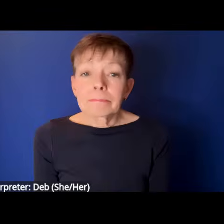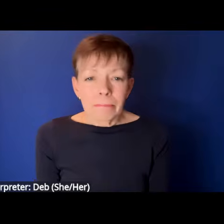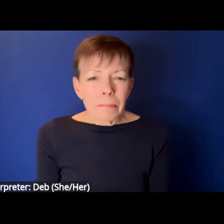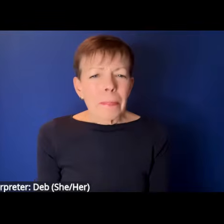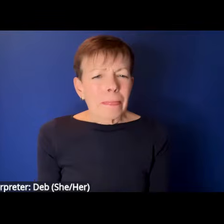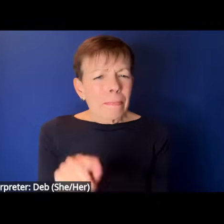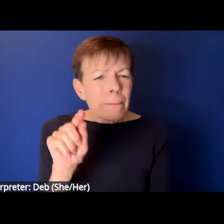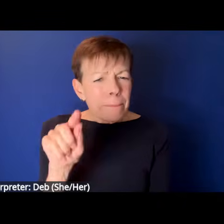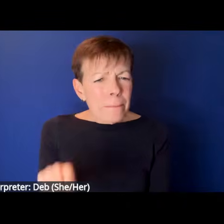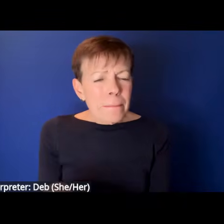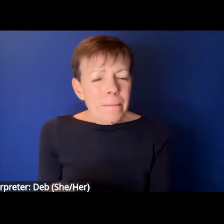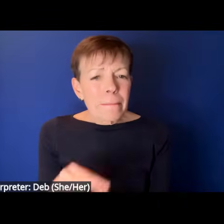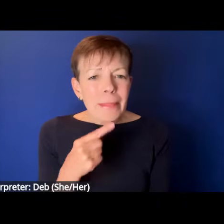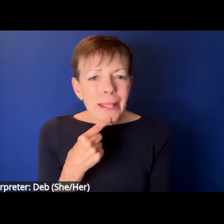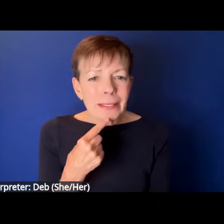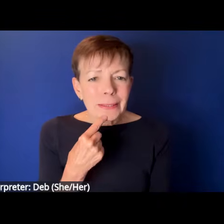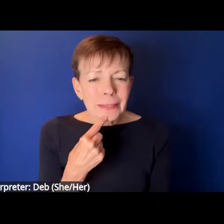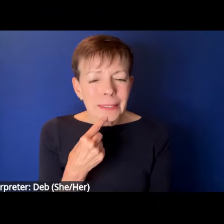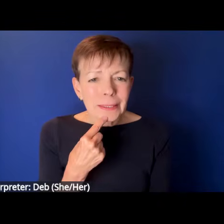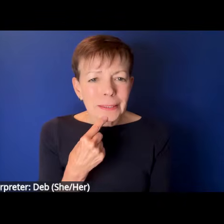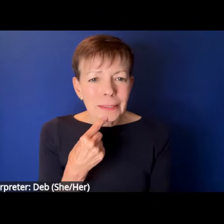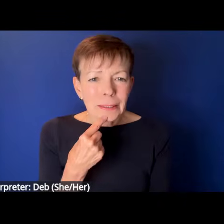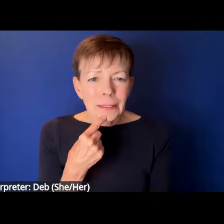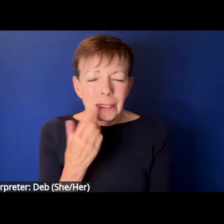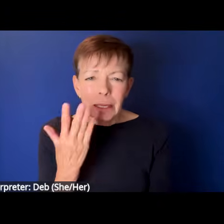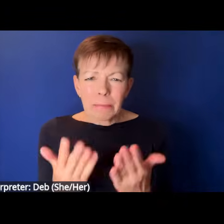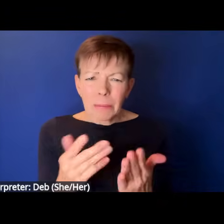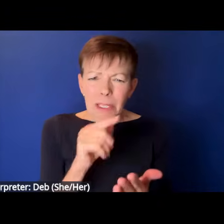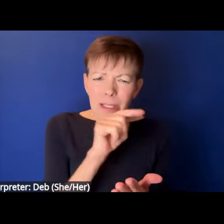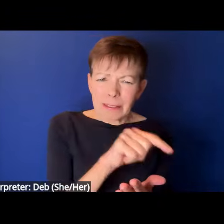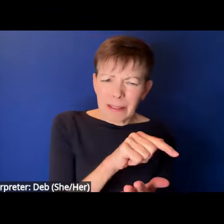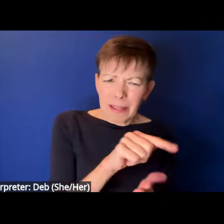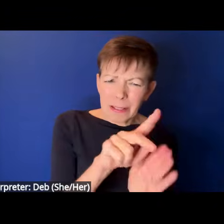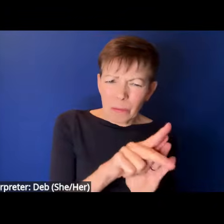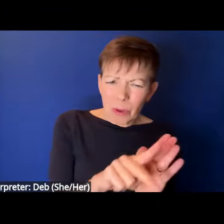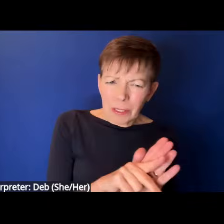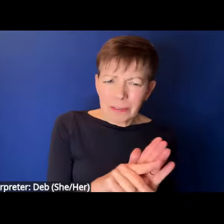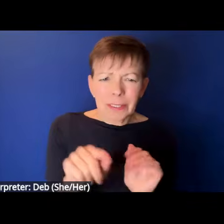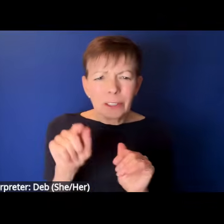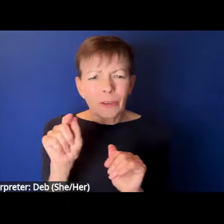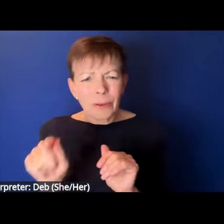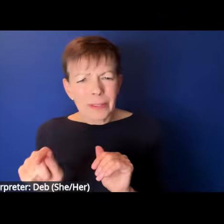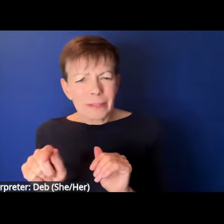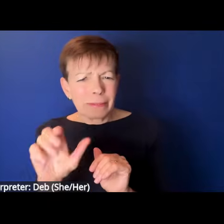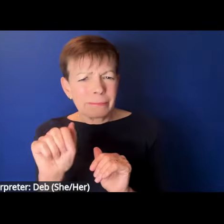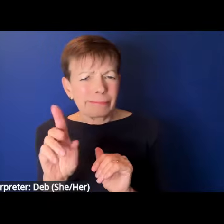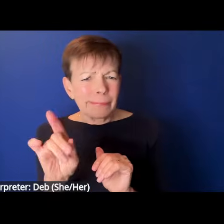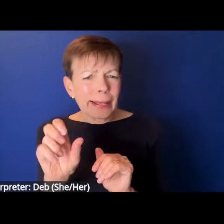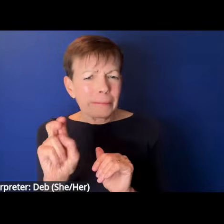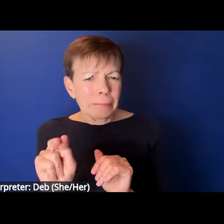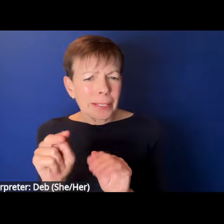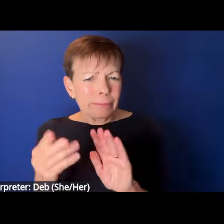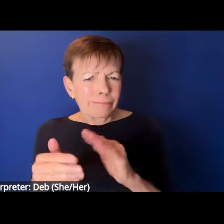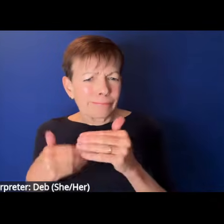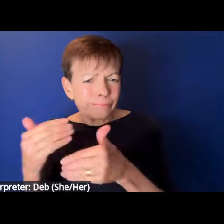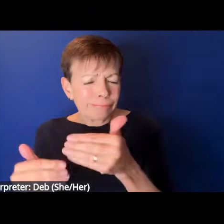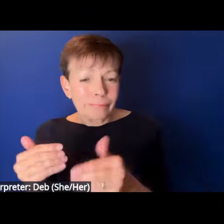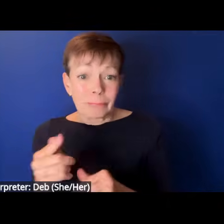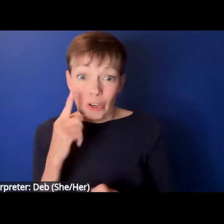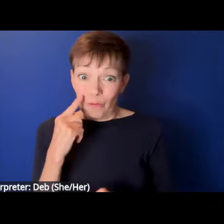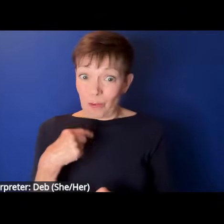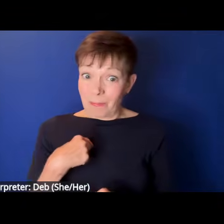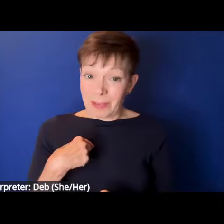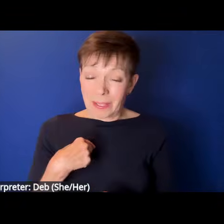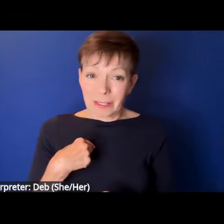of it should be in another policy, or it is in another policy, or it's an administrative procedure, and for myself, it would be really